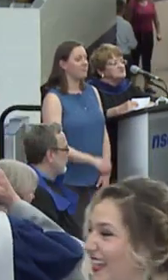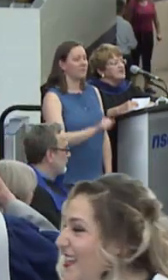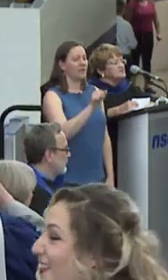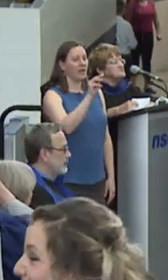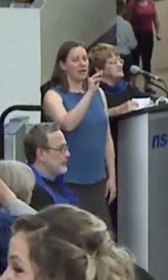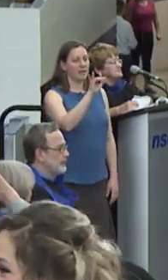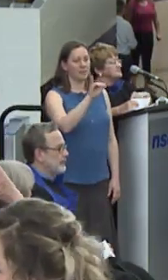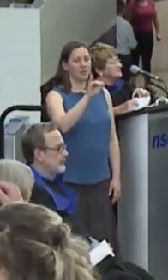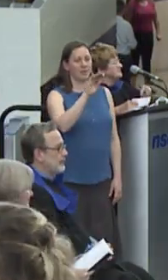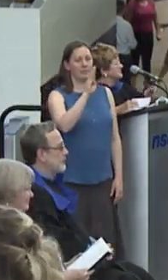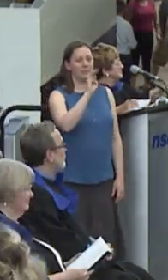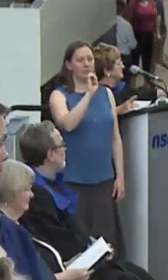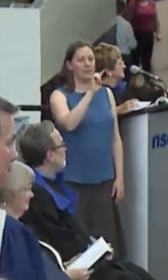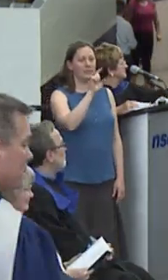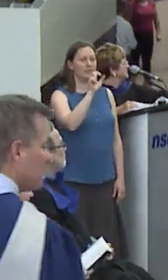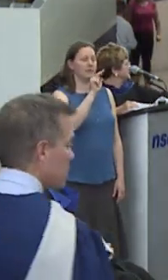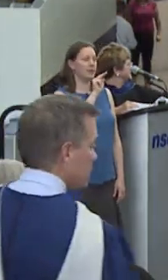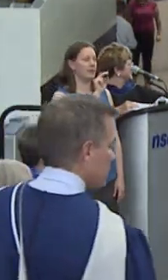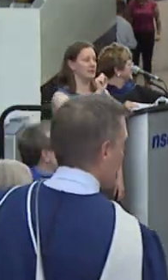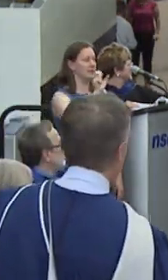Amy Bezanson.